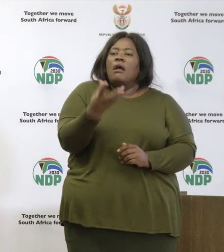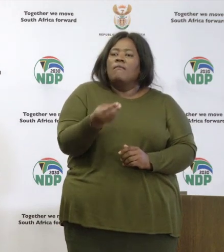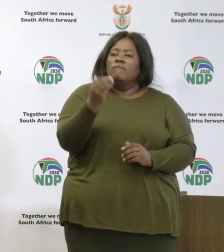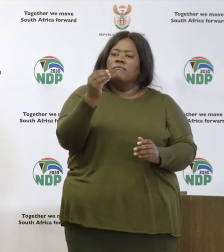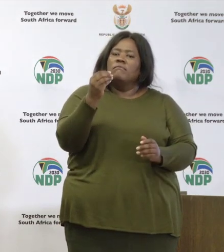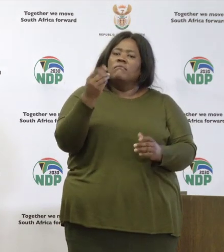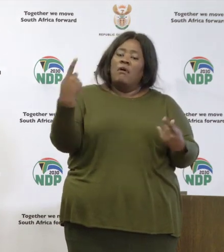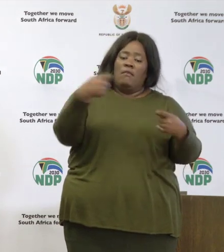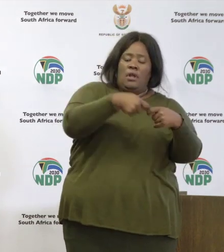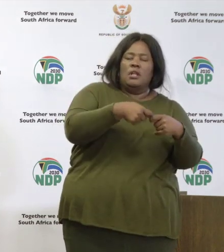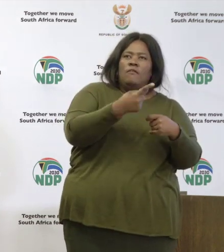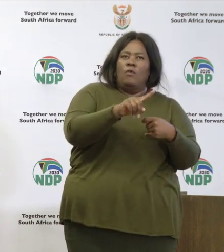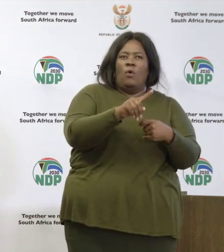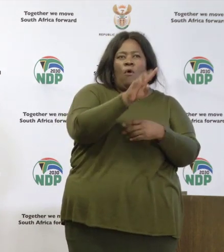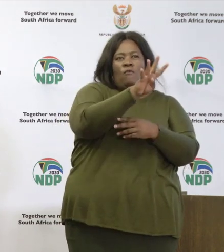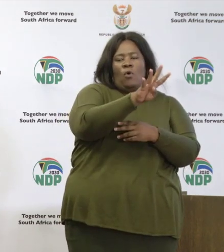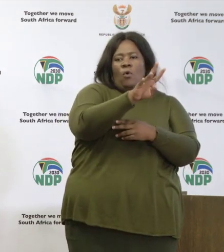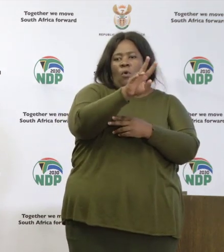available to